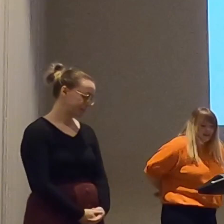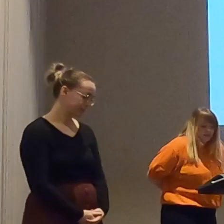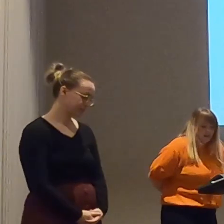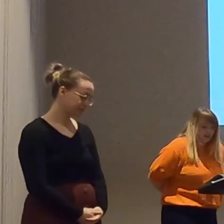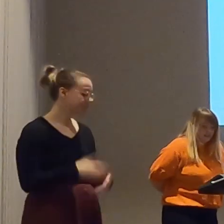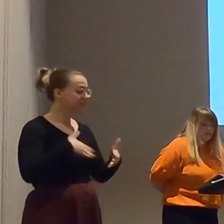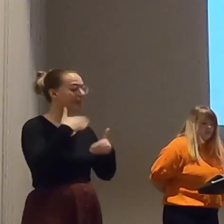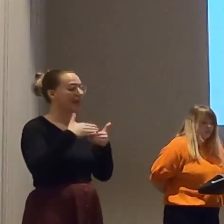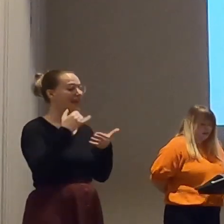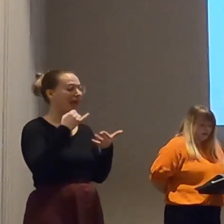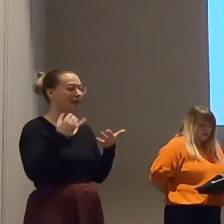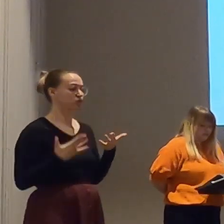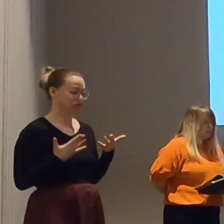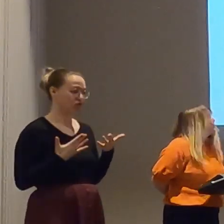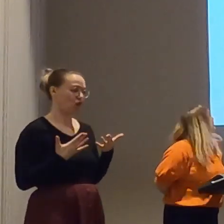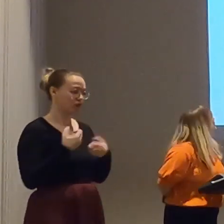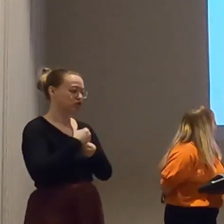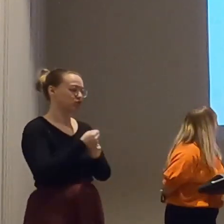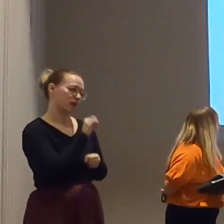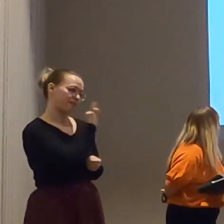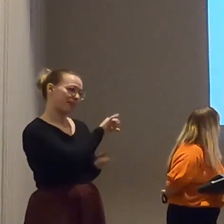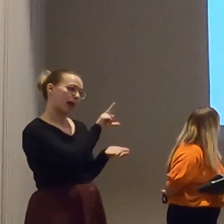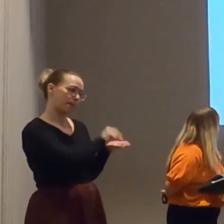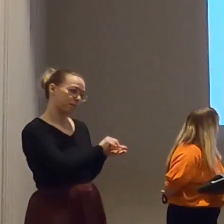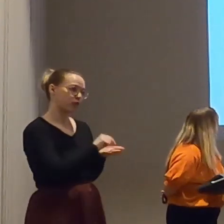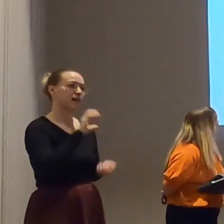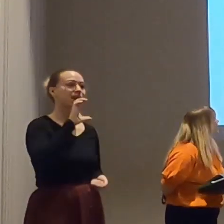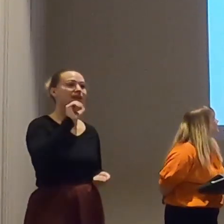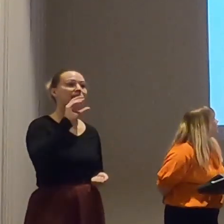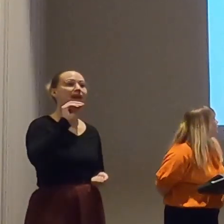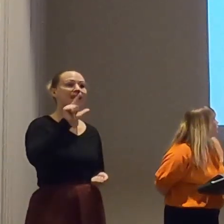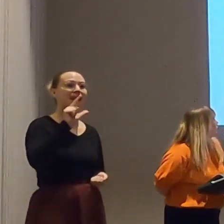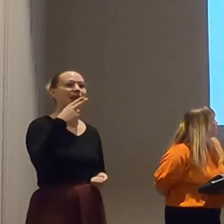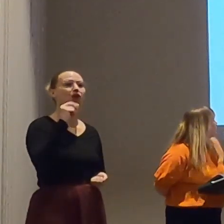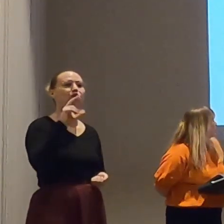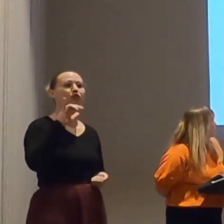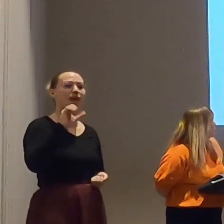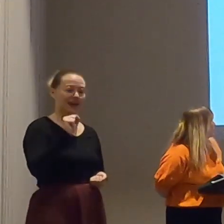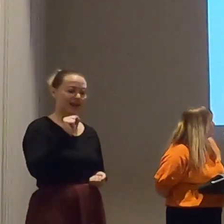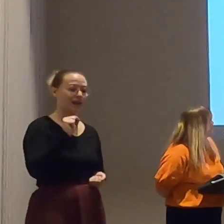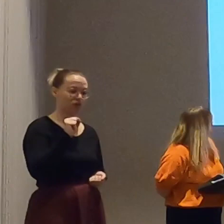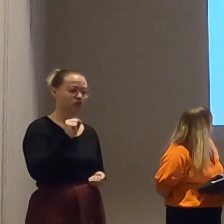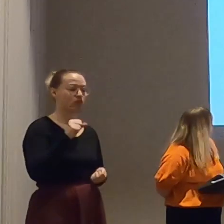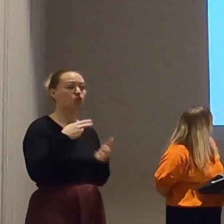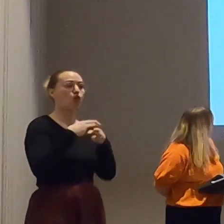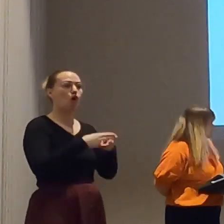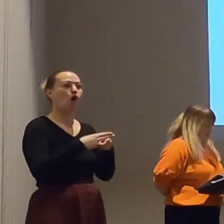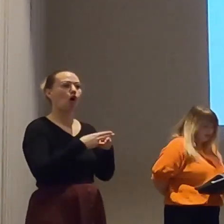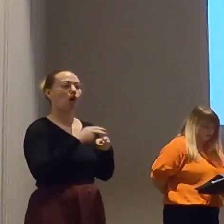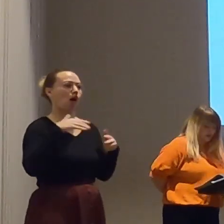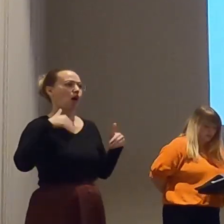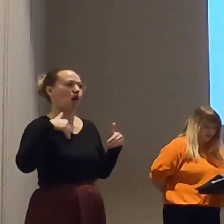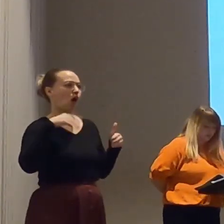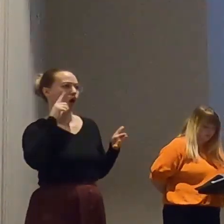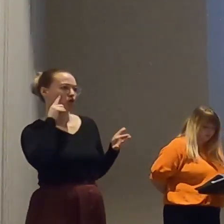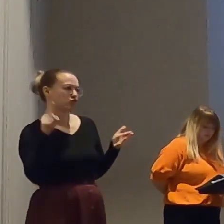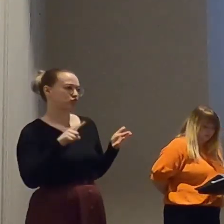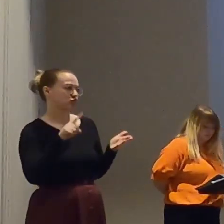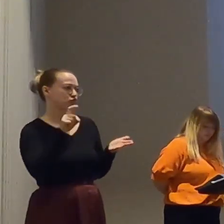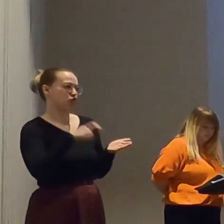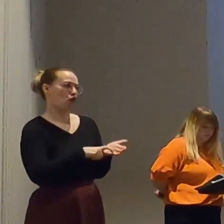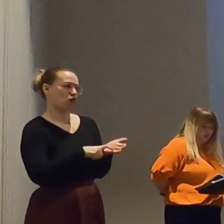So our next artist is the creator of this print, Carol Harris, titled Uncharted Territory. This is a line cut